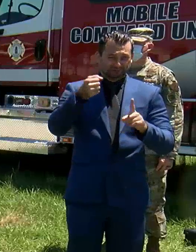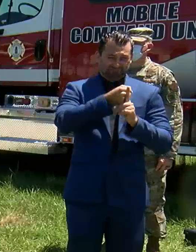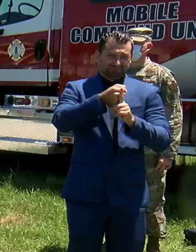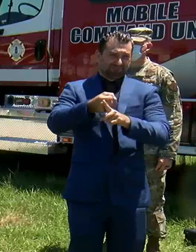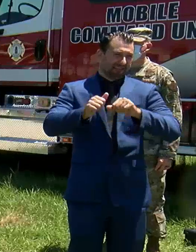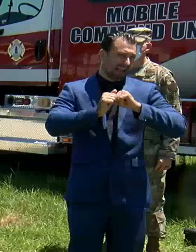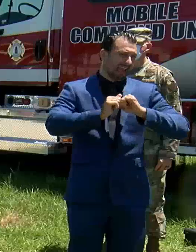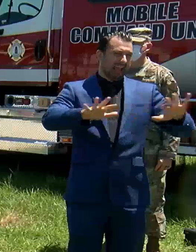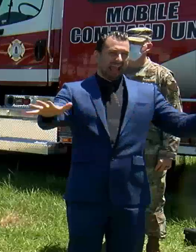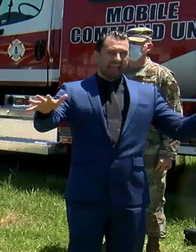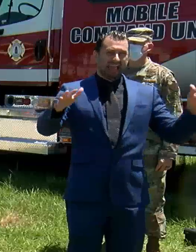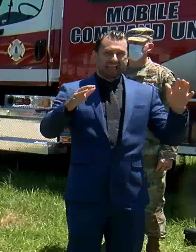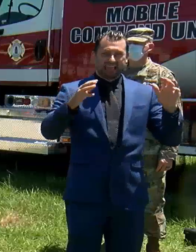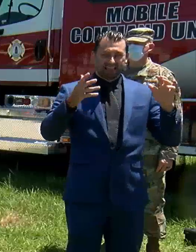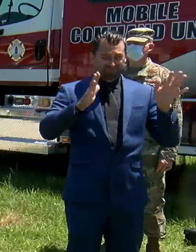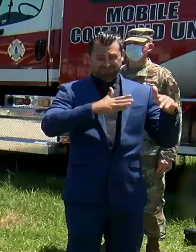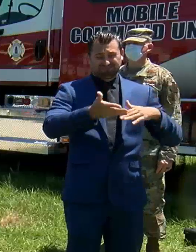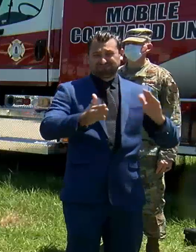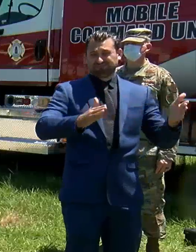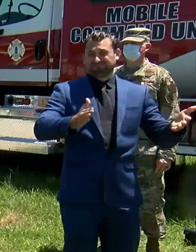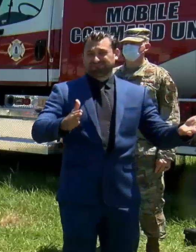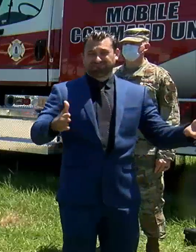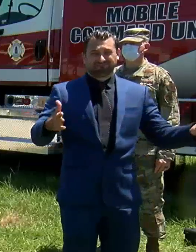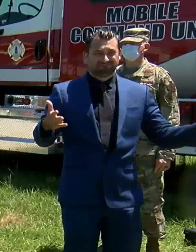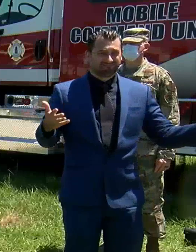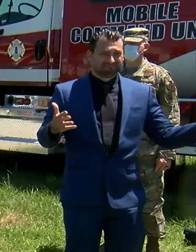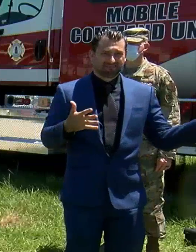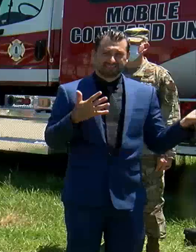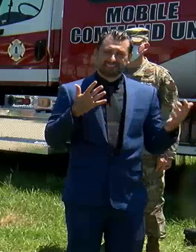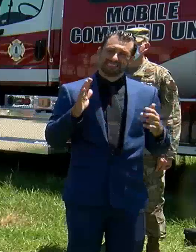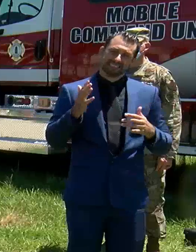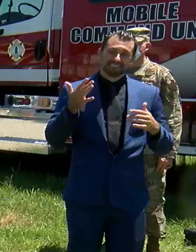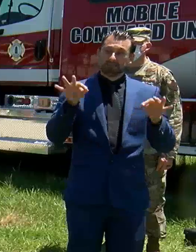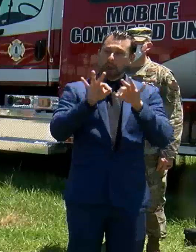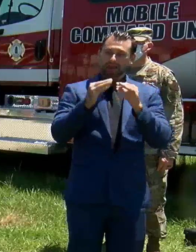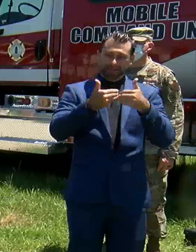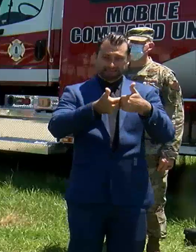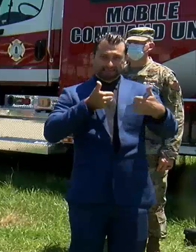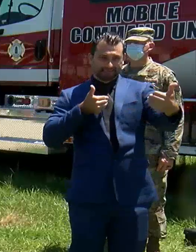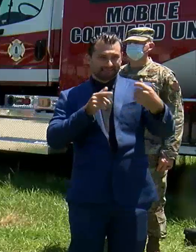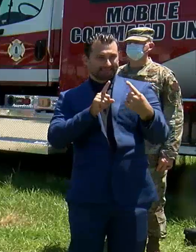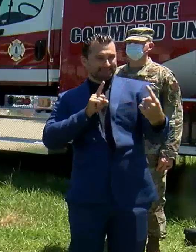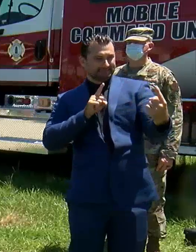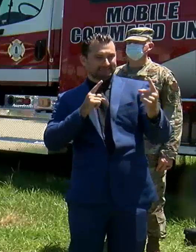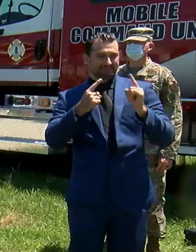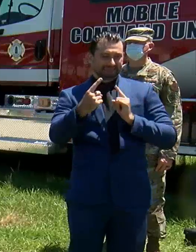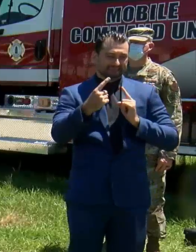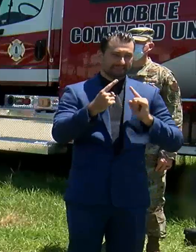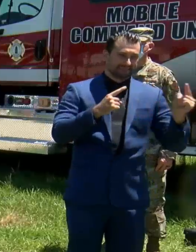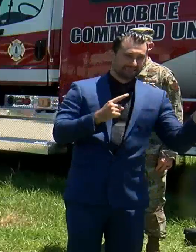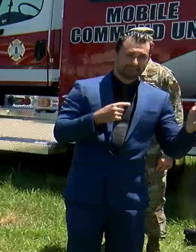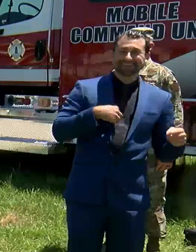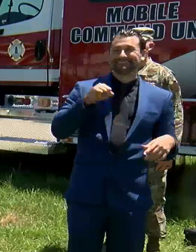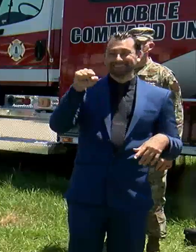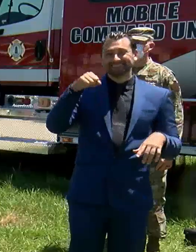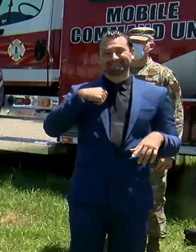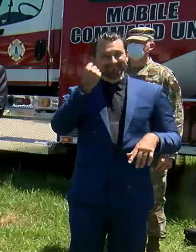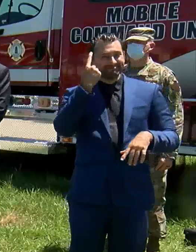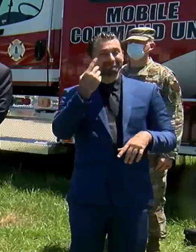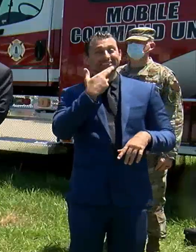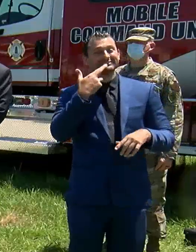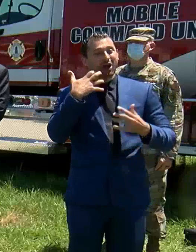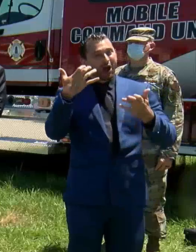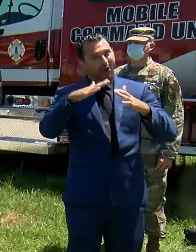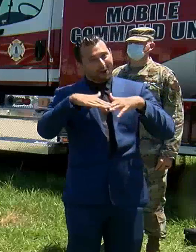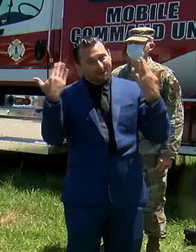have no problem keeping the social distance. I know the restaurants want to do it. And I think that that's the way it's going to go. And we